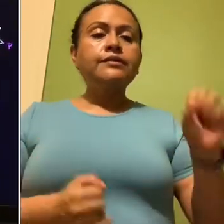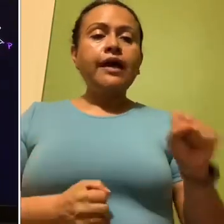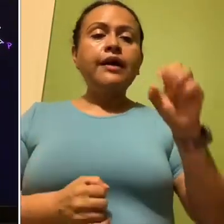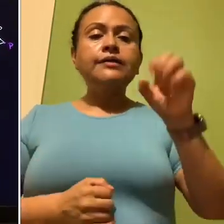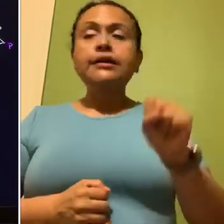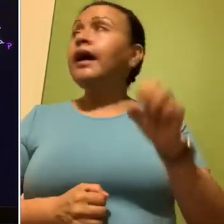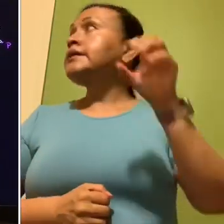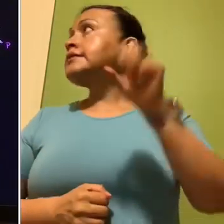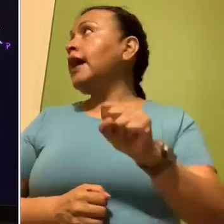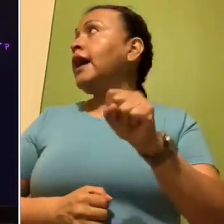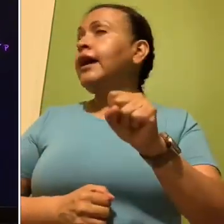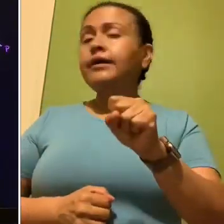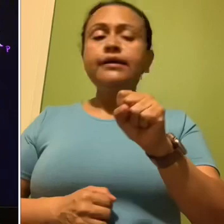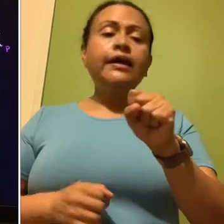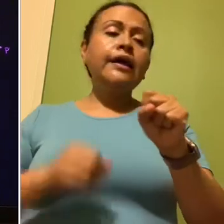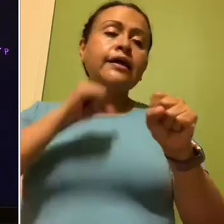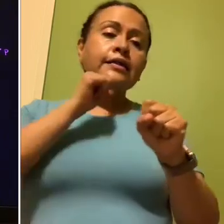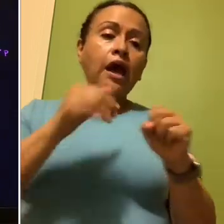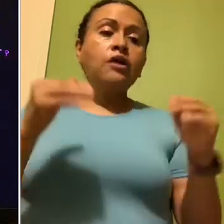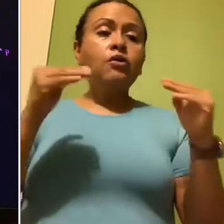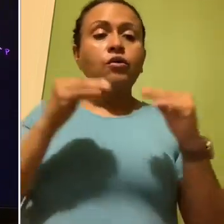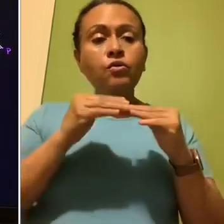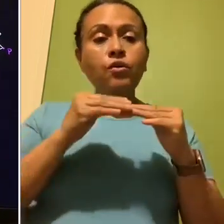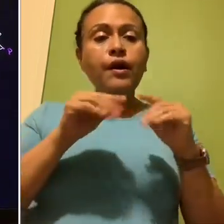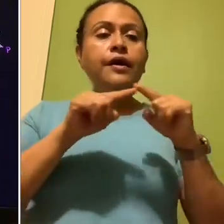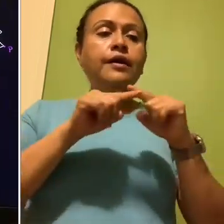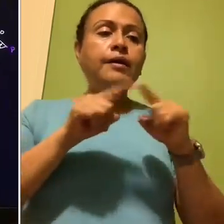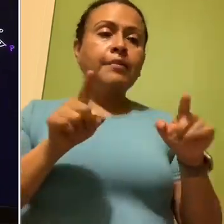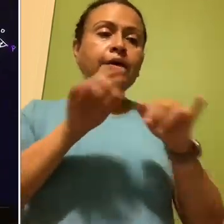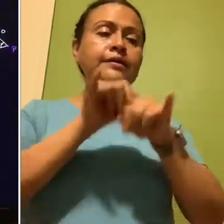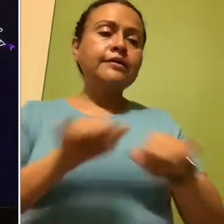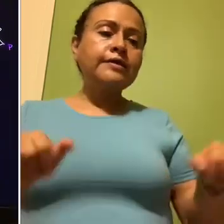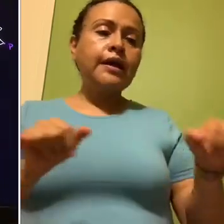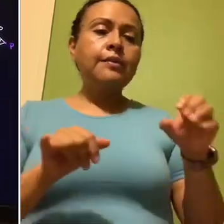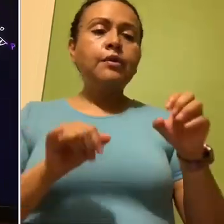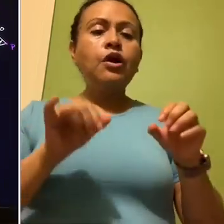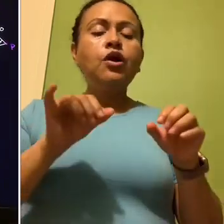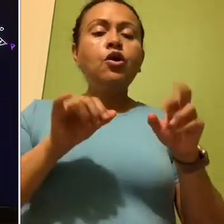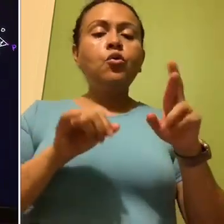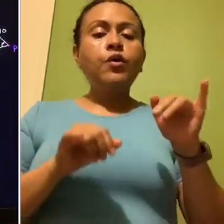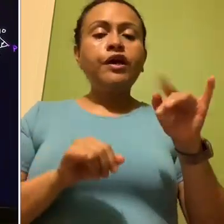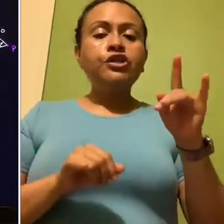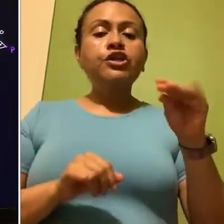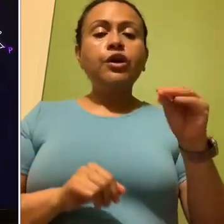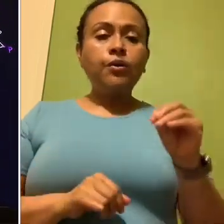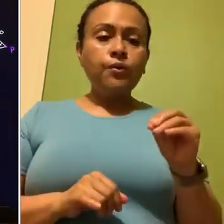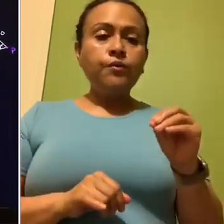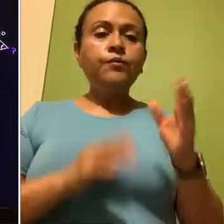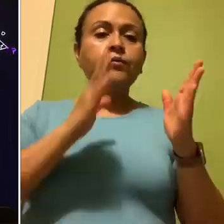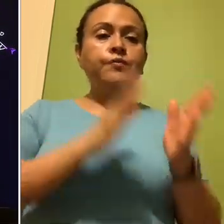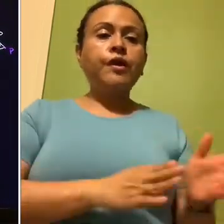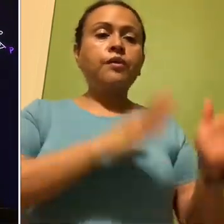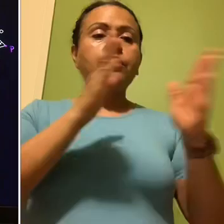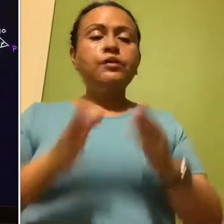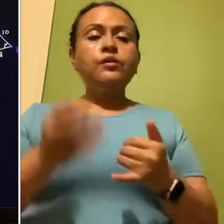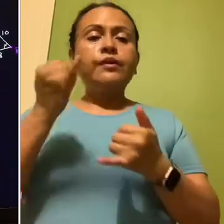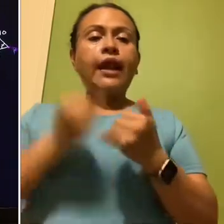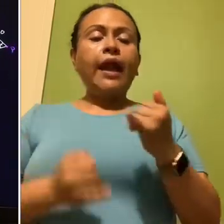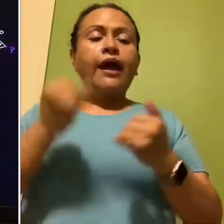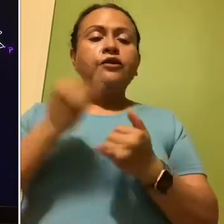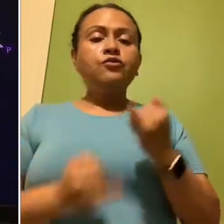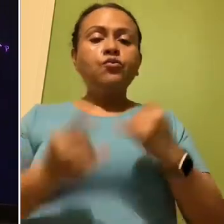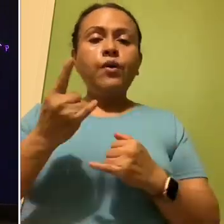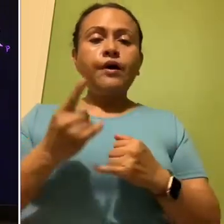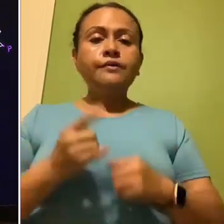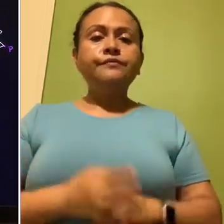side similarity. They're not congruent sides. They all have just the same ratio or the same scaling factor. Now let's do this